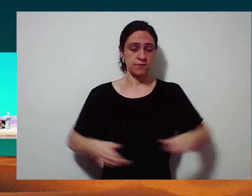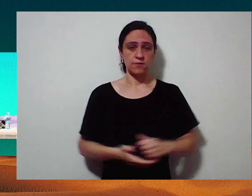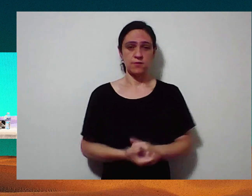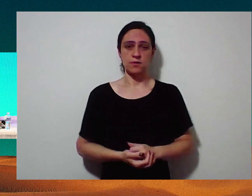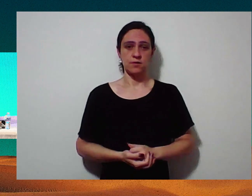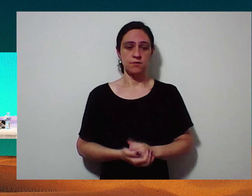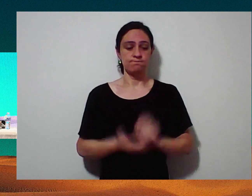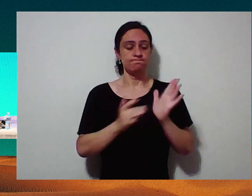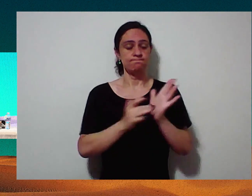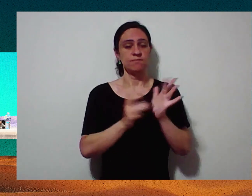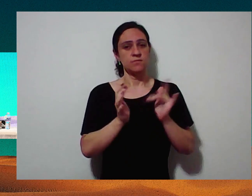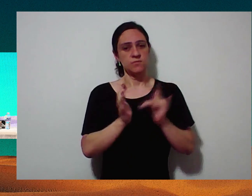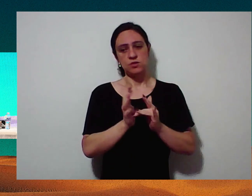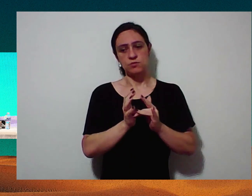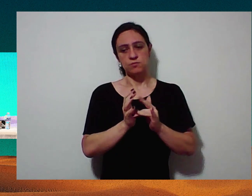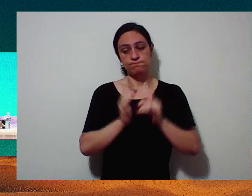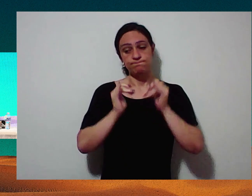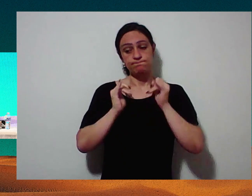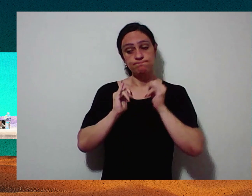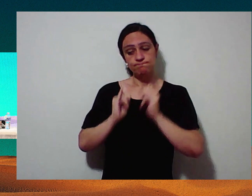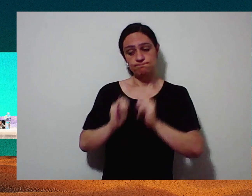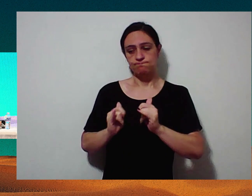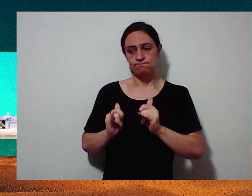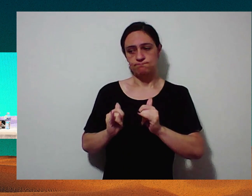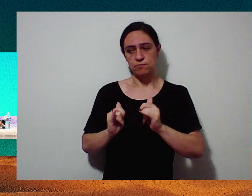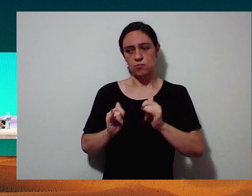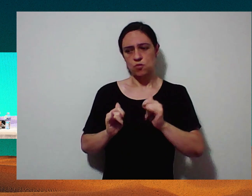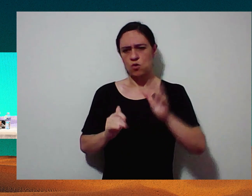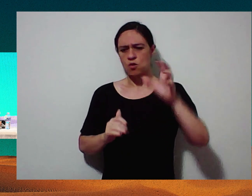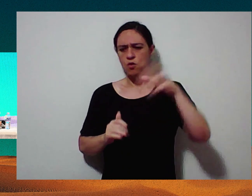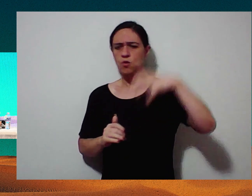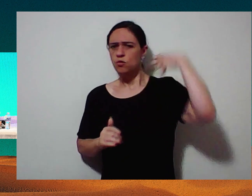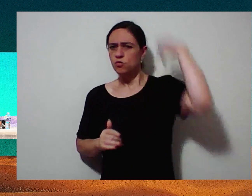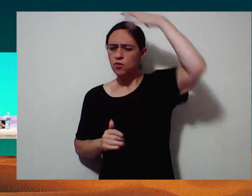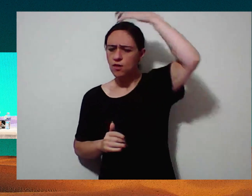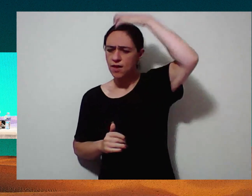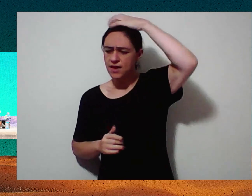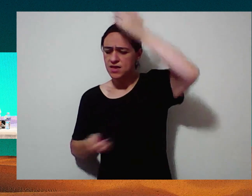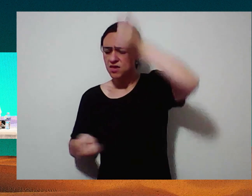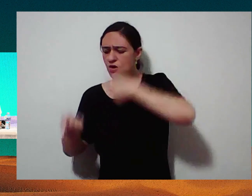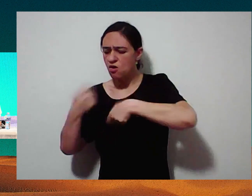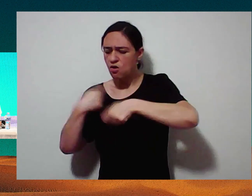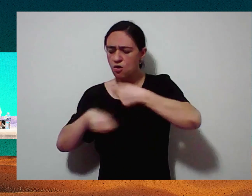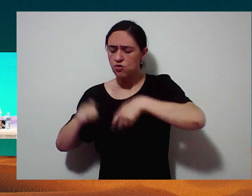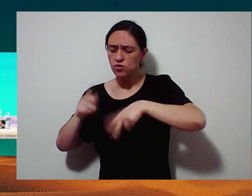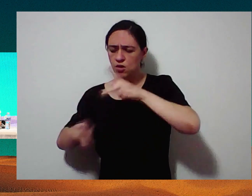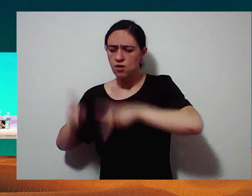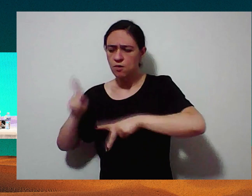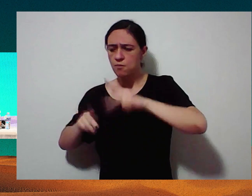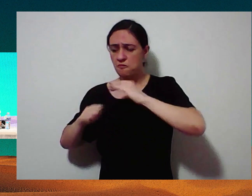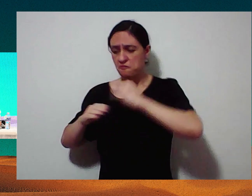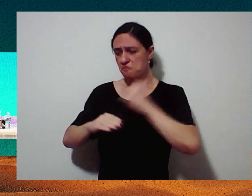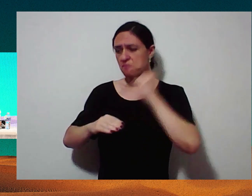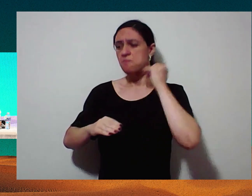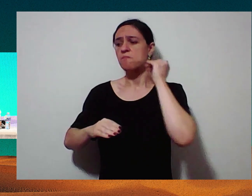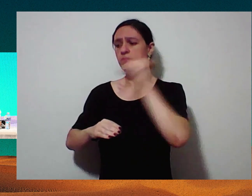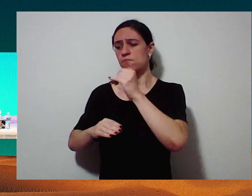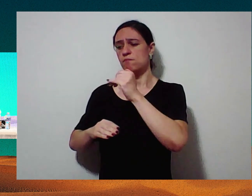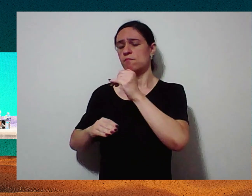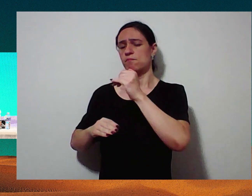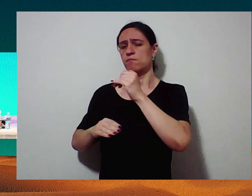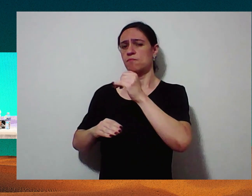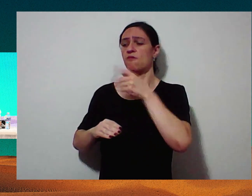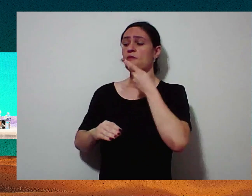disse: os reis do povo dominam sobre eles, e os que exercem autoridade são chamados benfeitores. And Jesus said, the kings